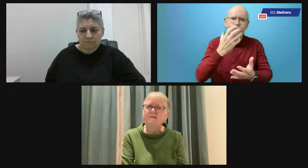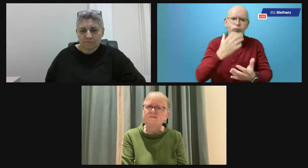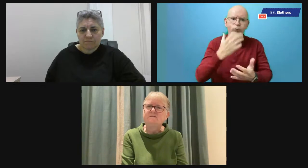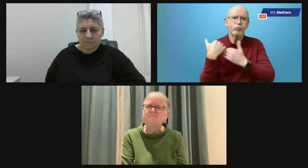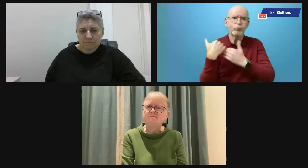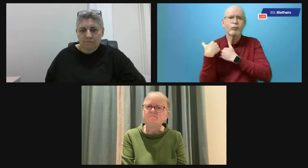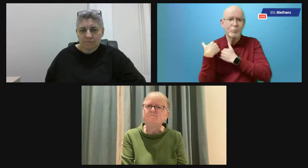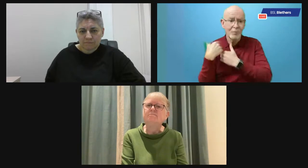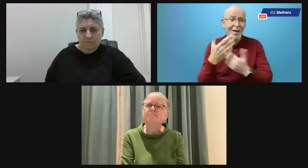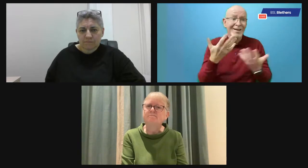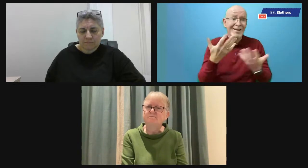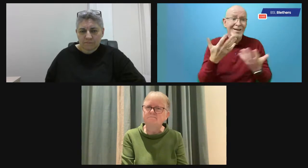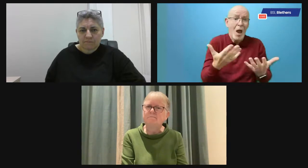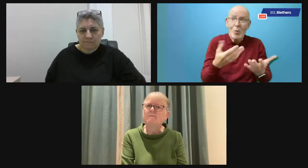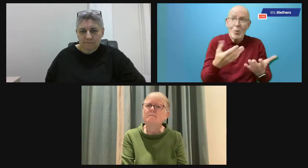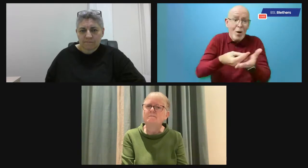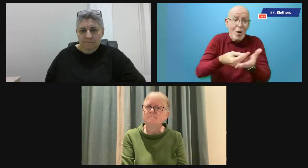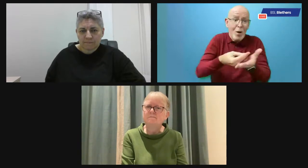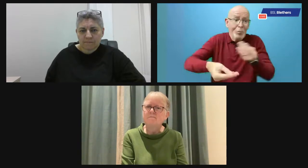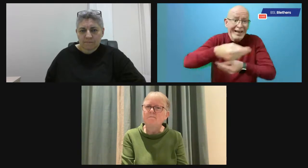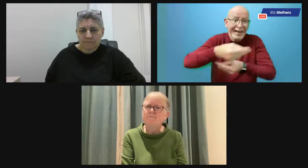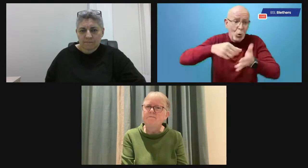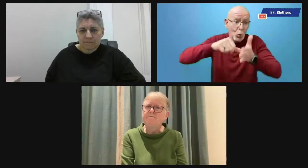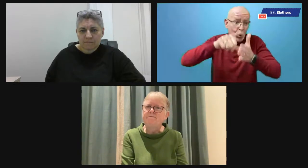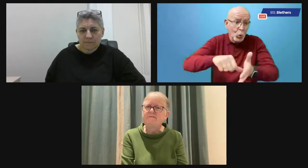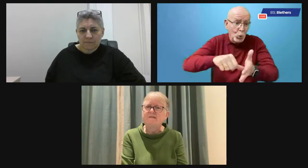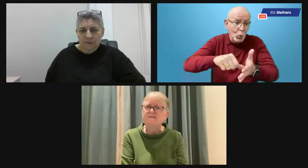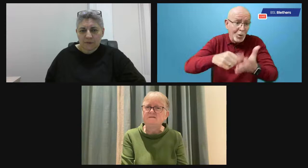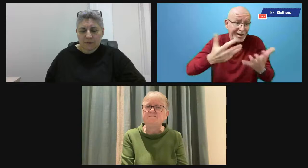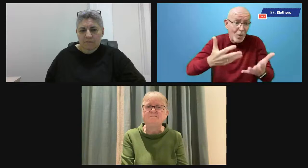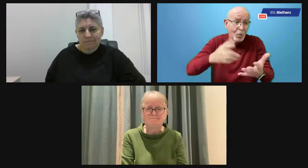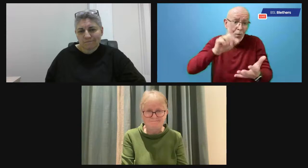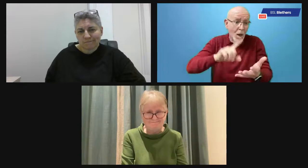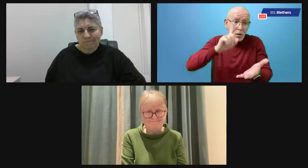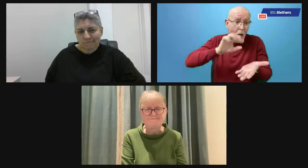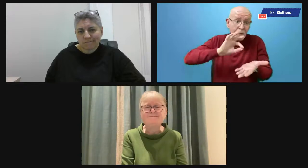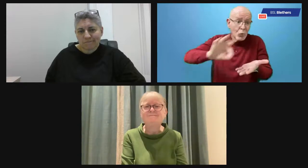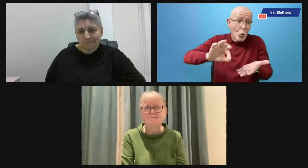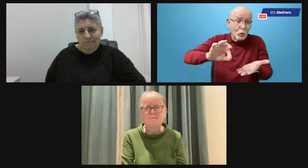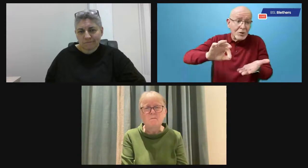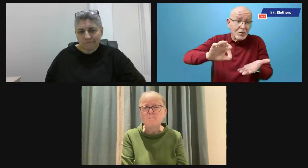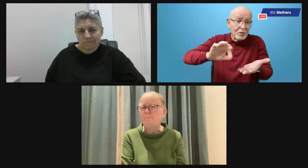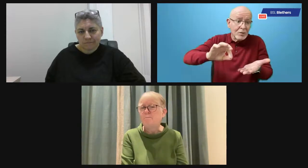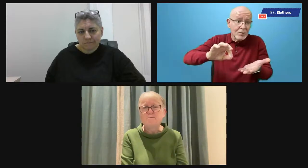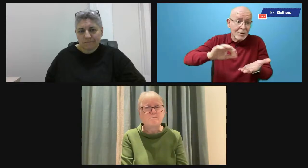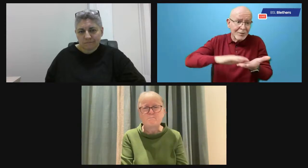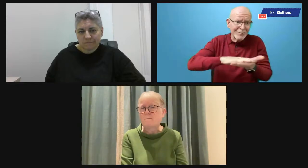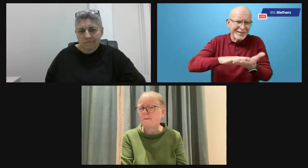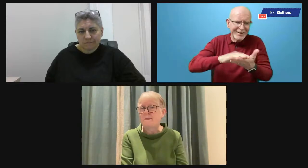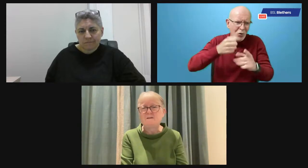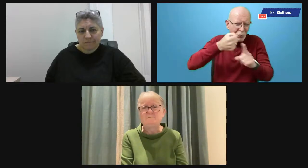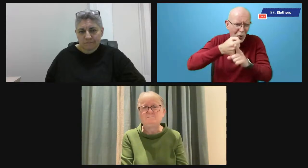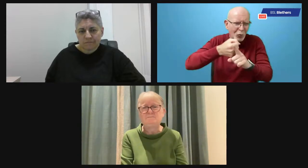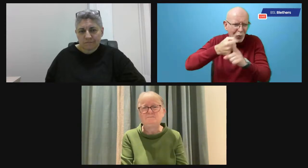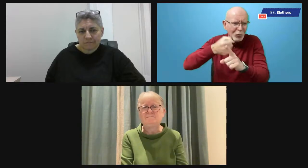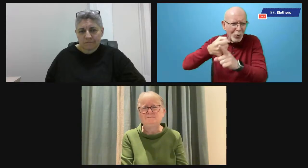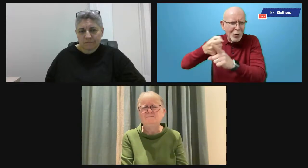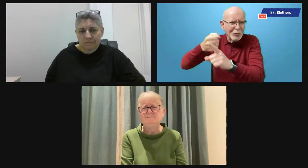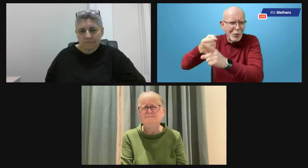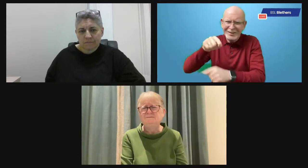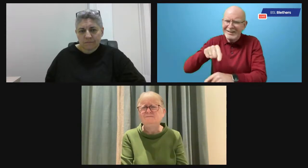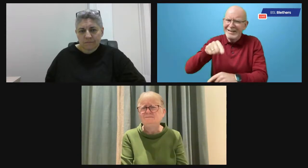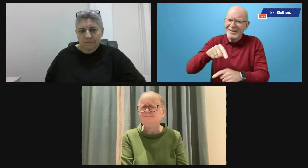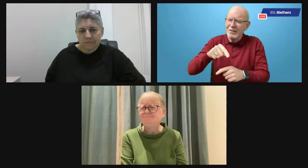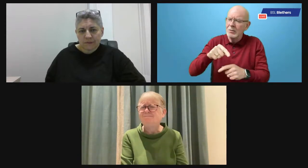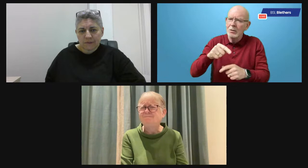me. There has to be more promotion, there needs to be more accountability, and you know, the cost of living just now, everybody's